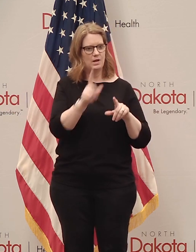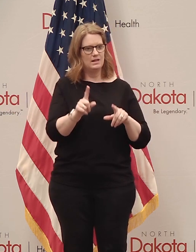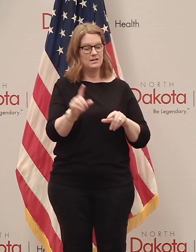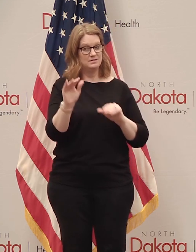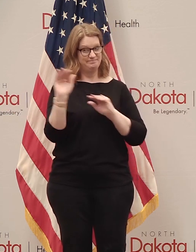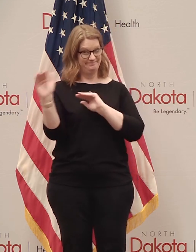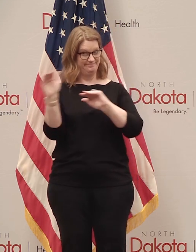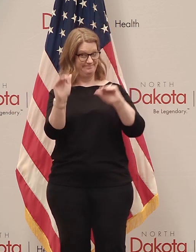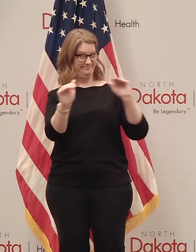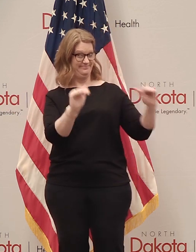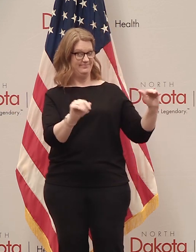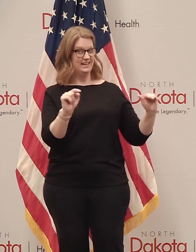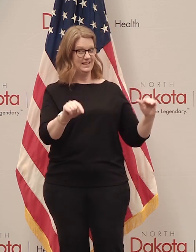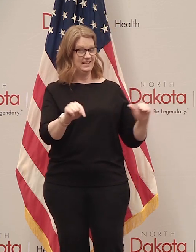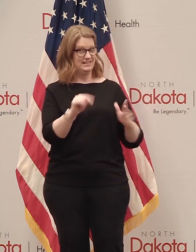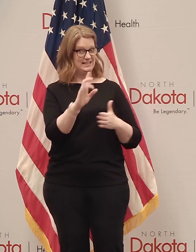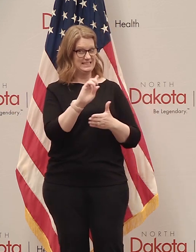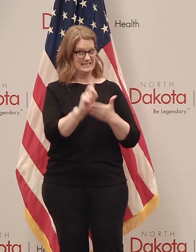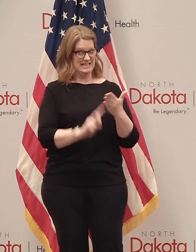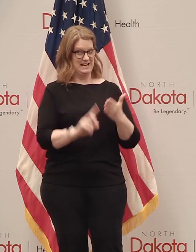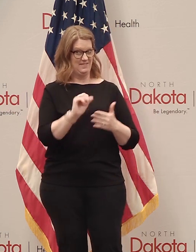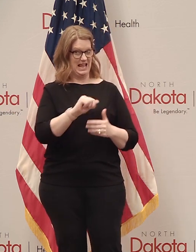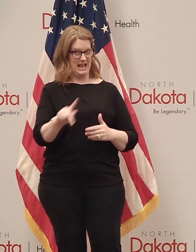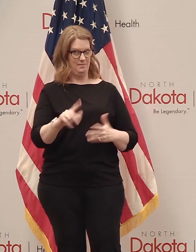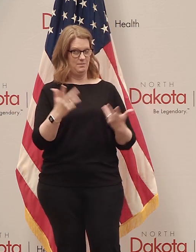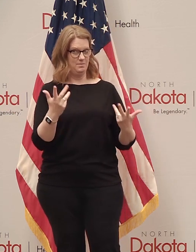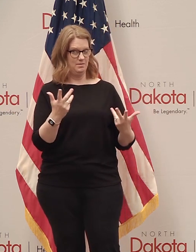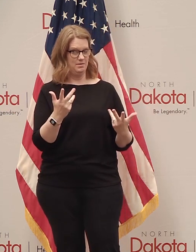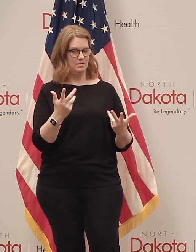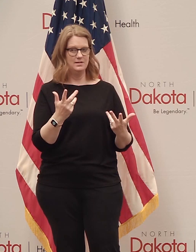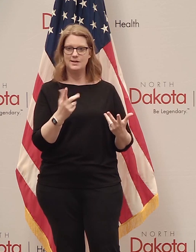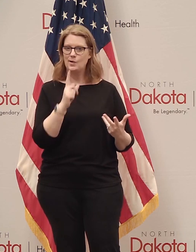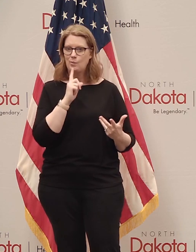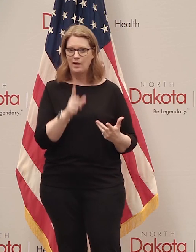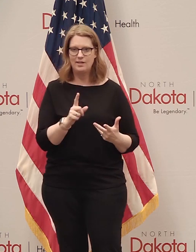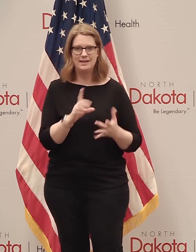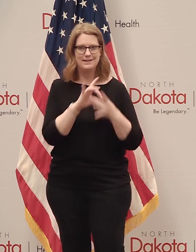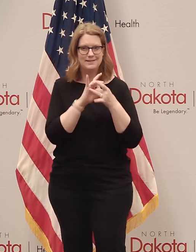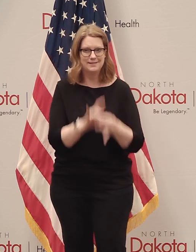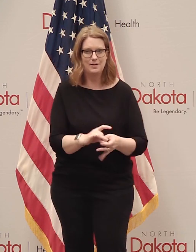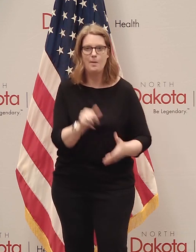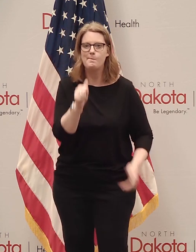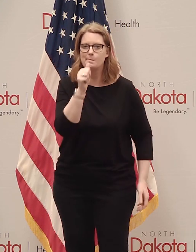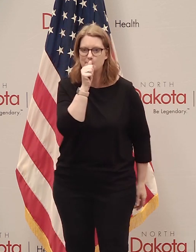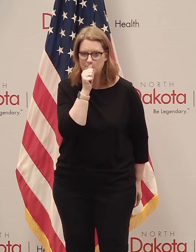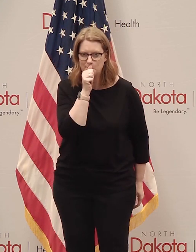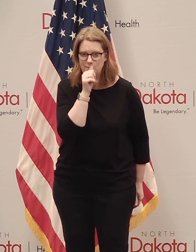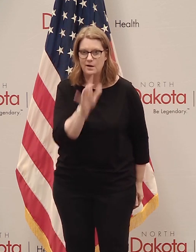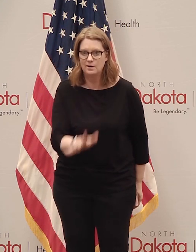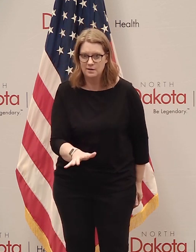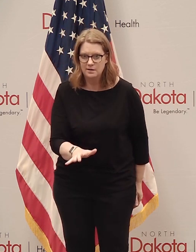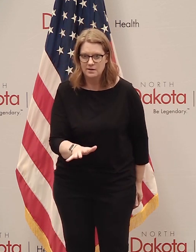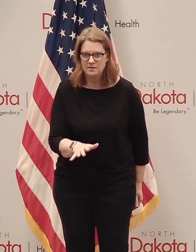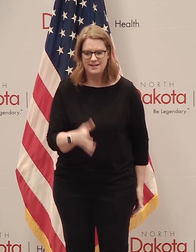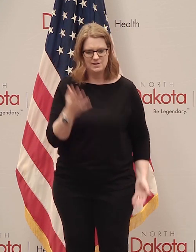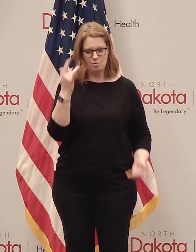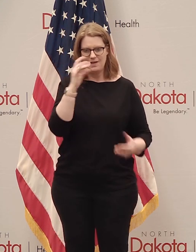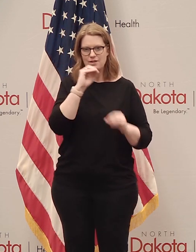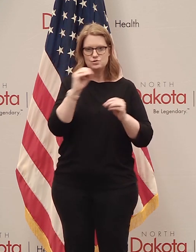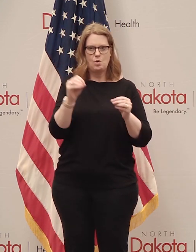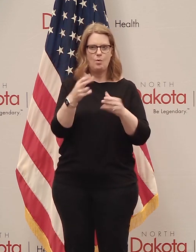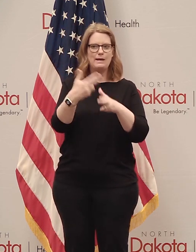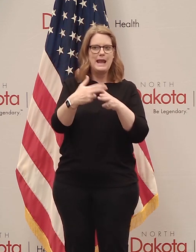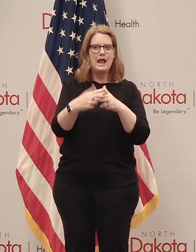that this app was designed completely around privacy, and that's why it was designed to not have any user data in